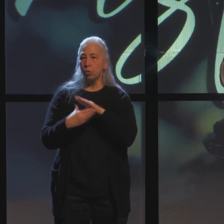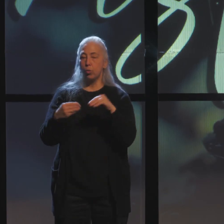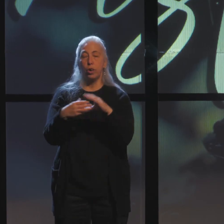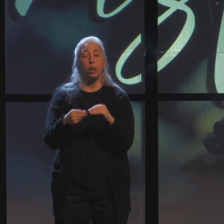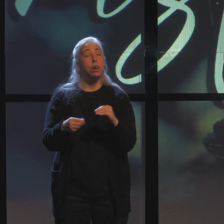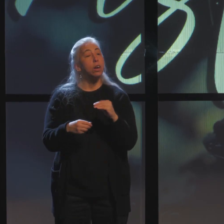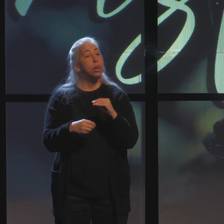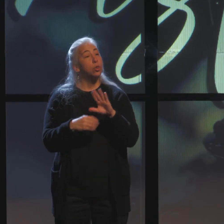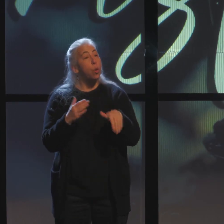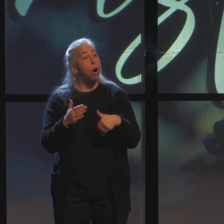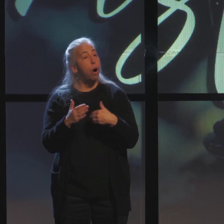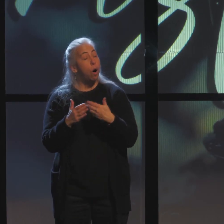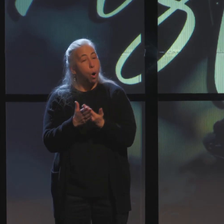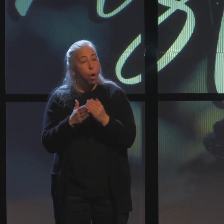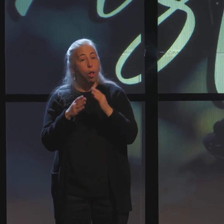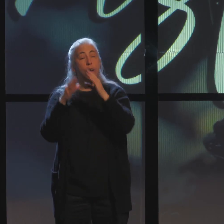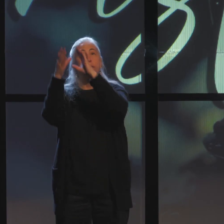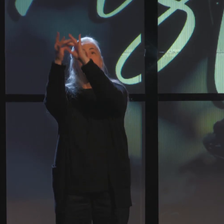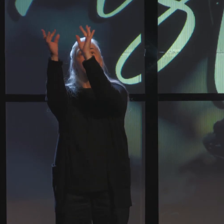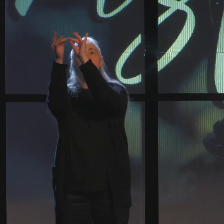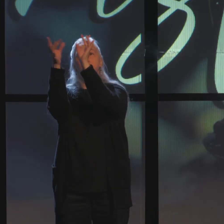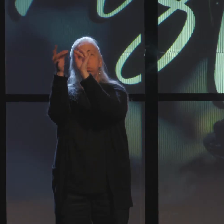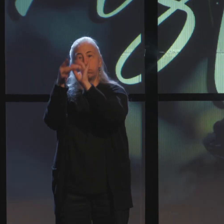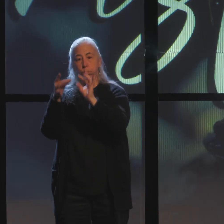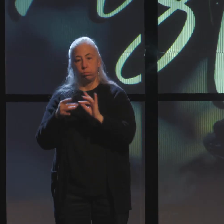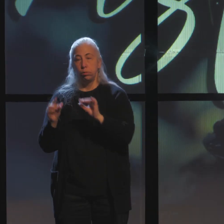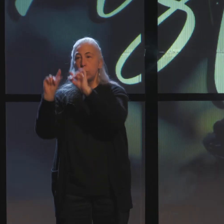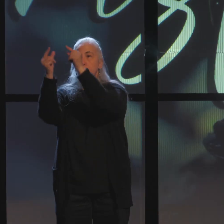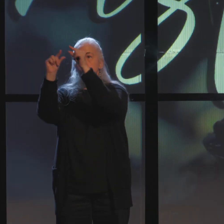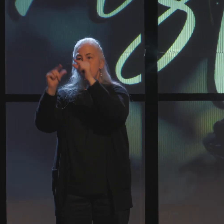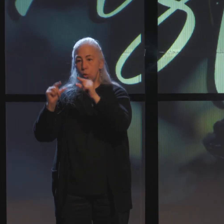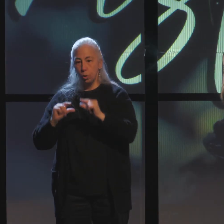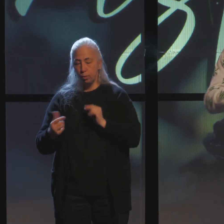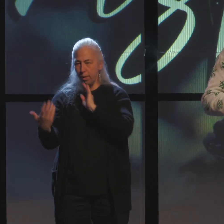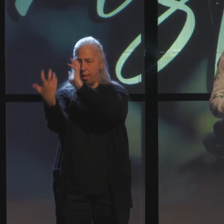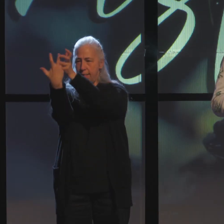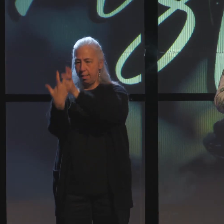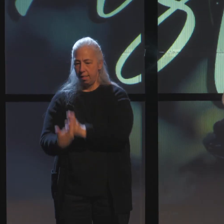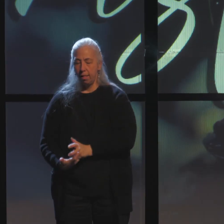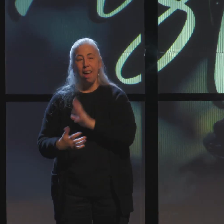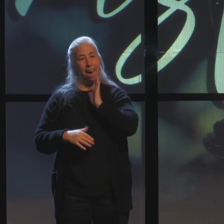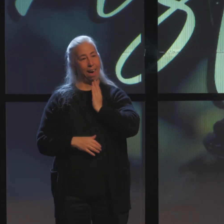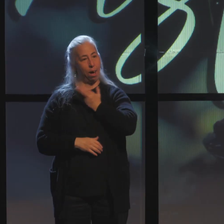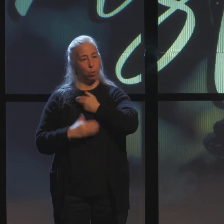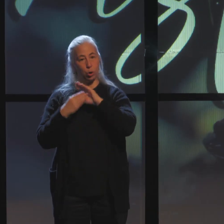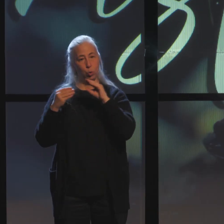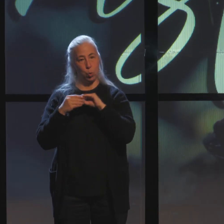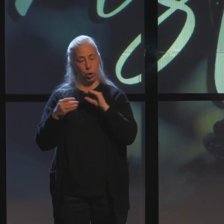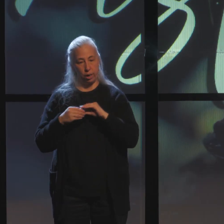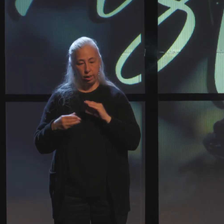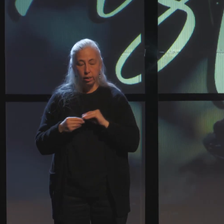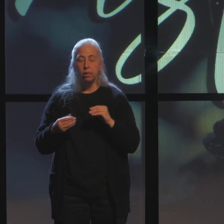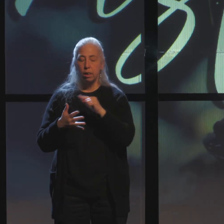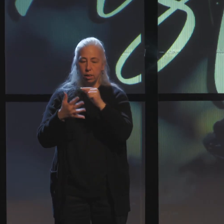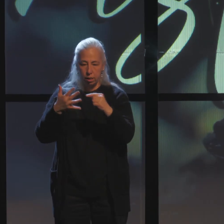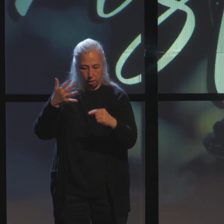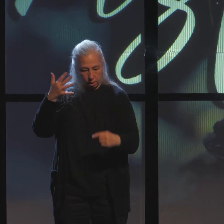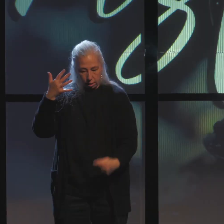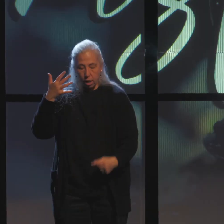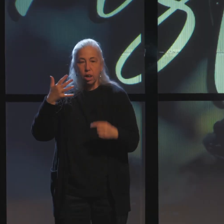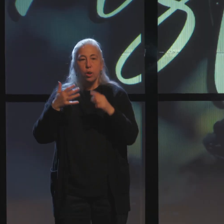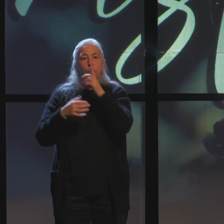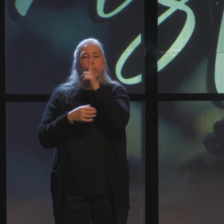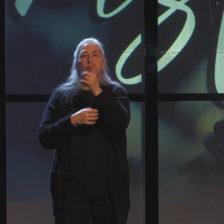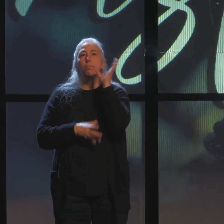can have a lot of our stories, okay? And though our stories encompass things like traditions that are passed down to